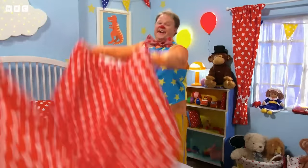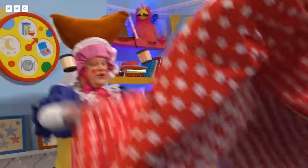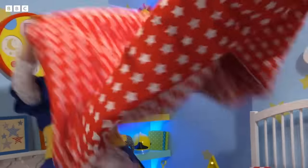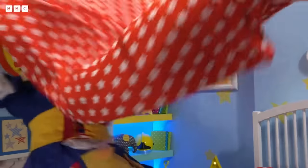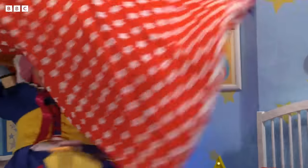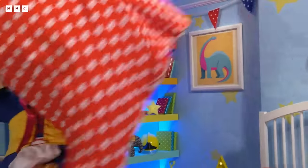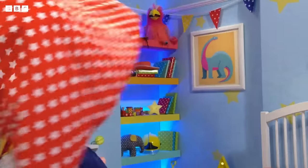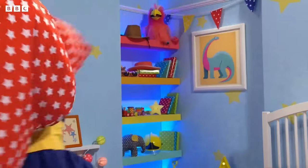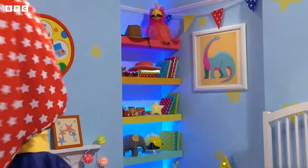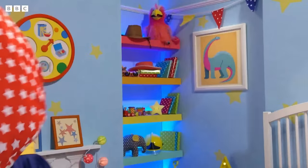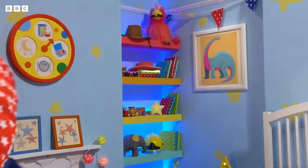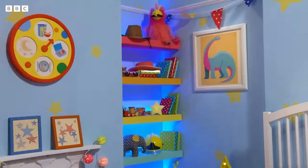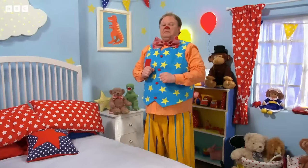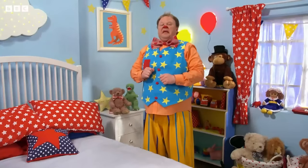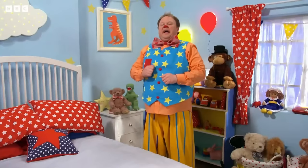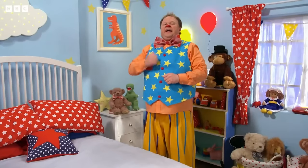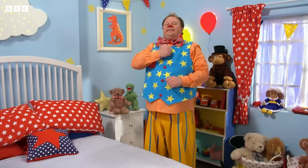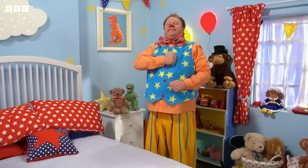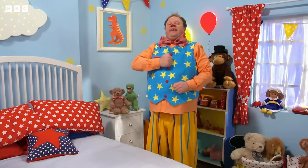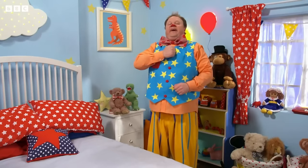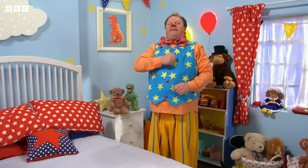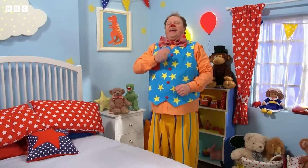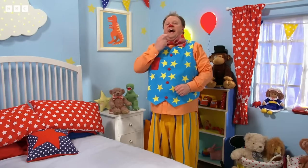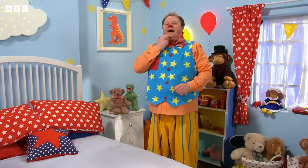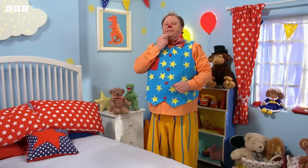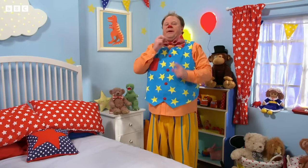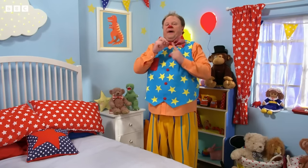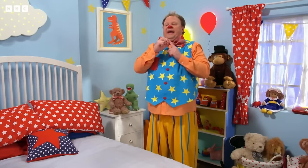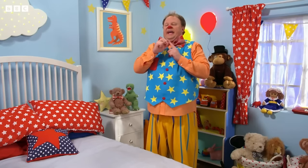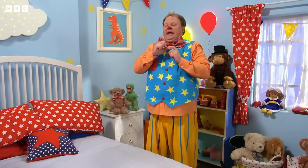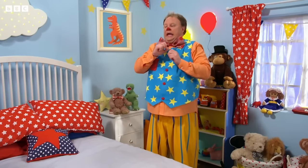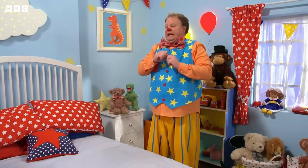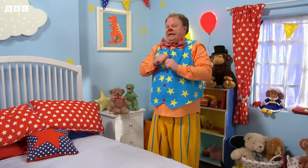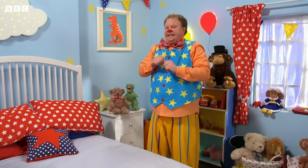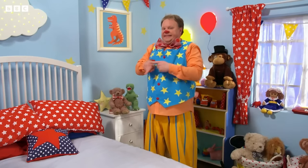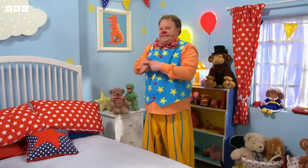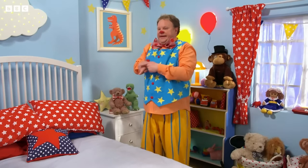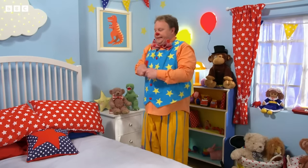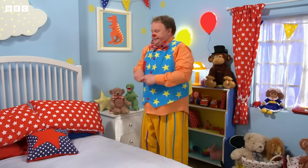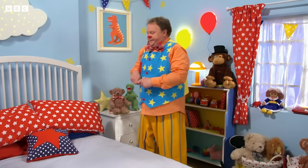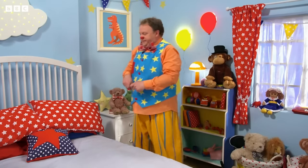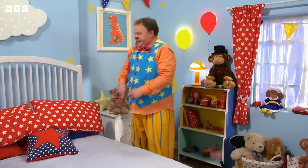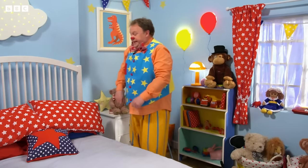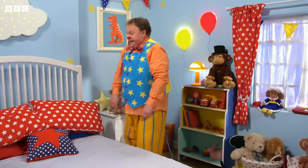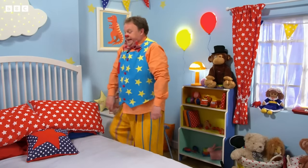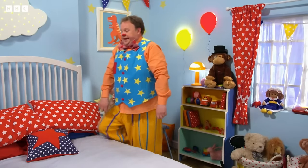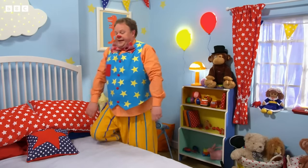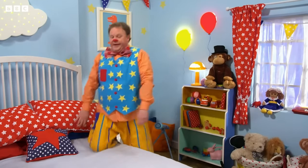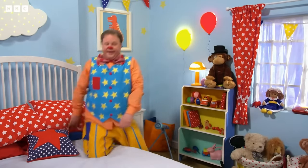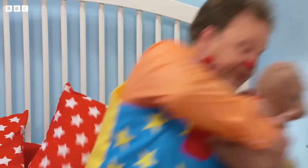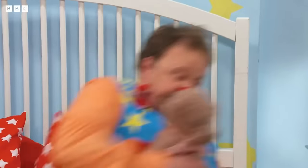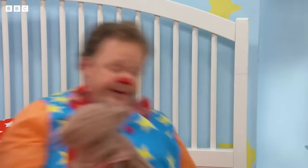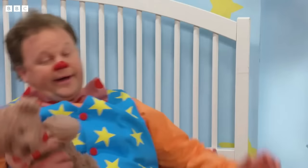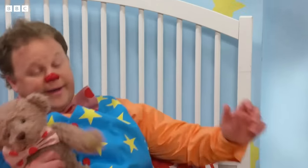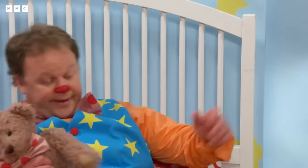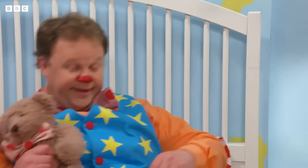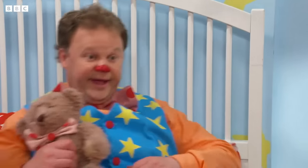One, two, three. Oh, bye. Sorry, Aunt Polly. Whoops, Mr. Tumble. Oh,